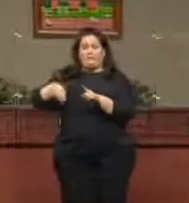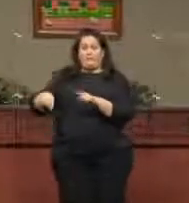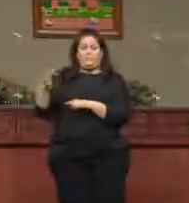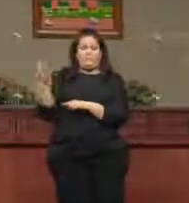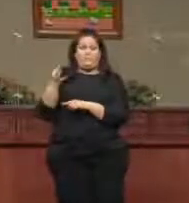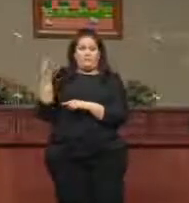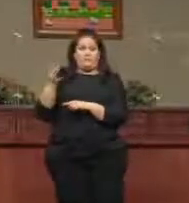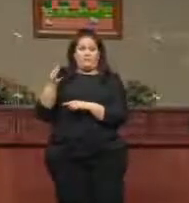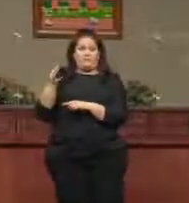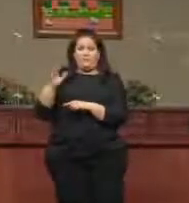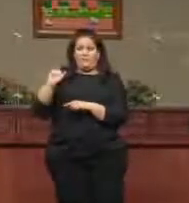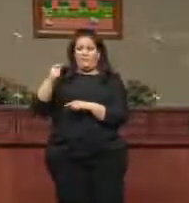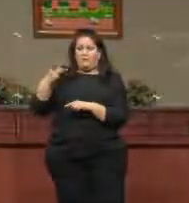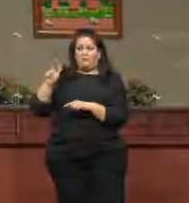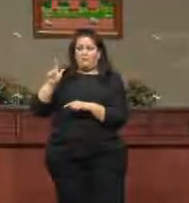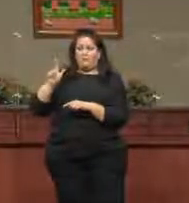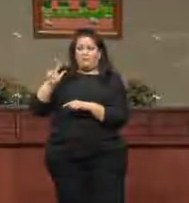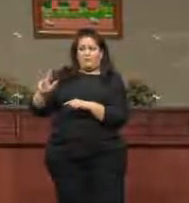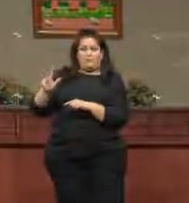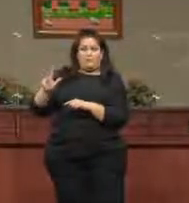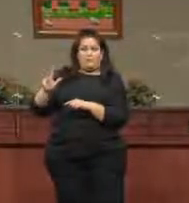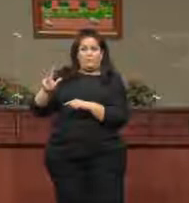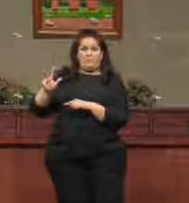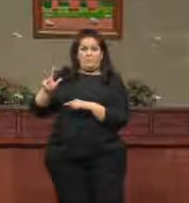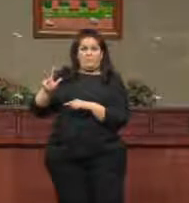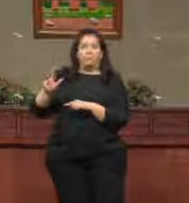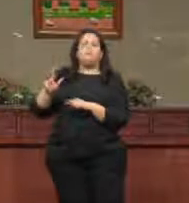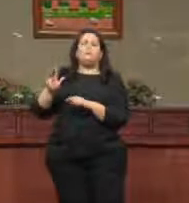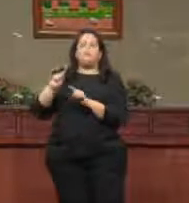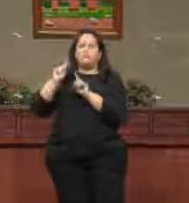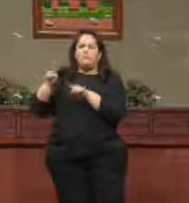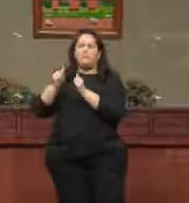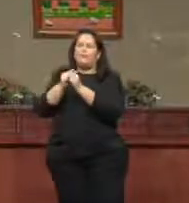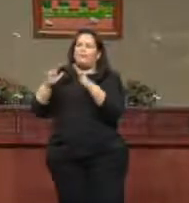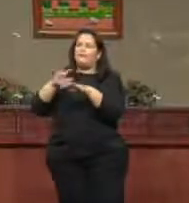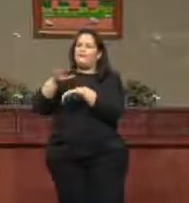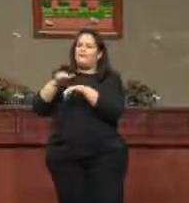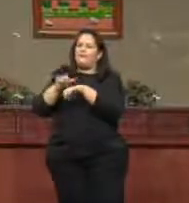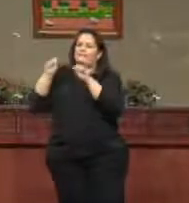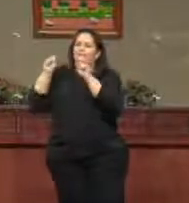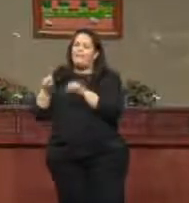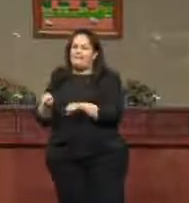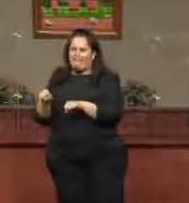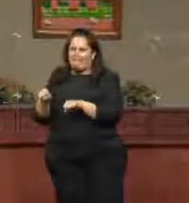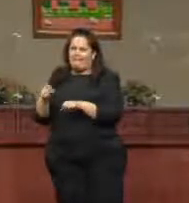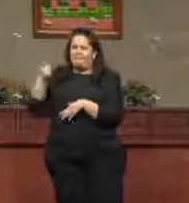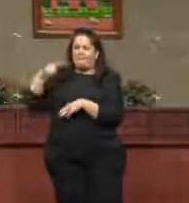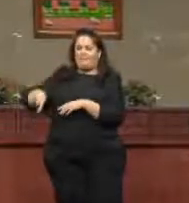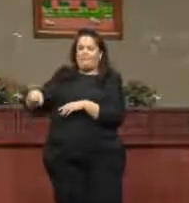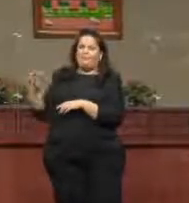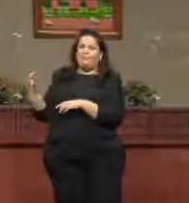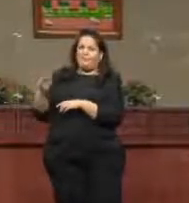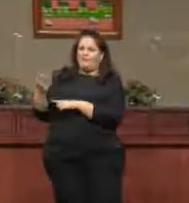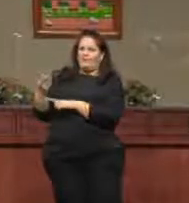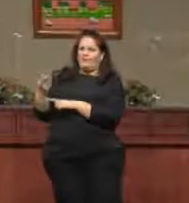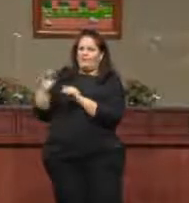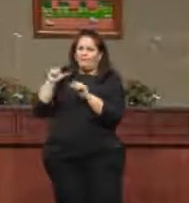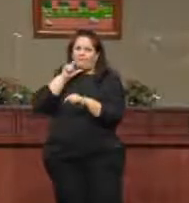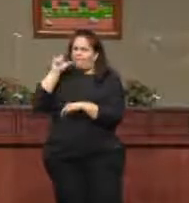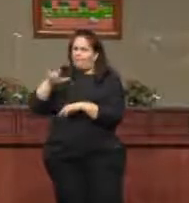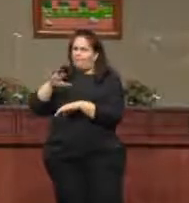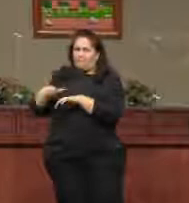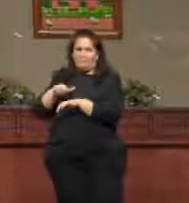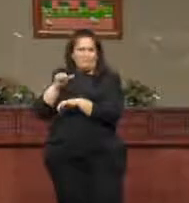the 23rd, it will be walk-up only. So on Friday next week, no appointments will be